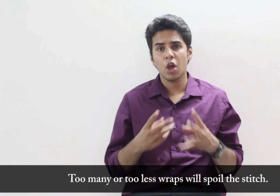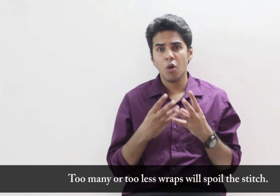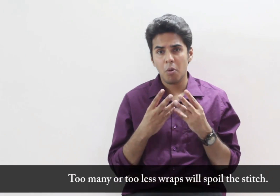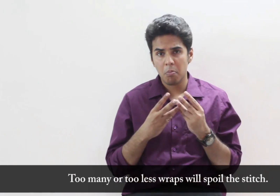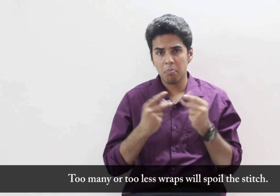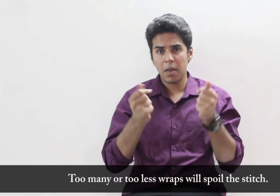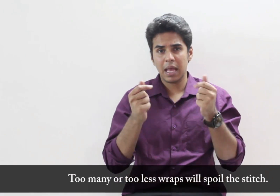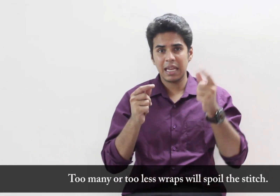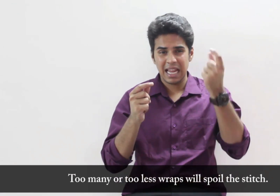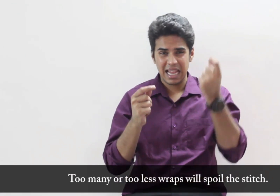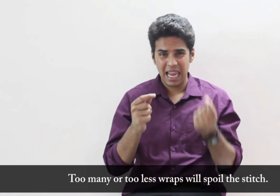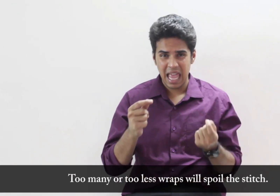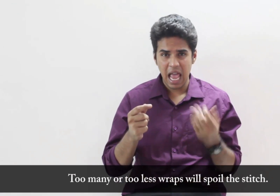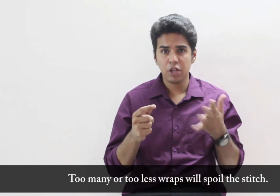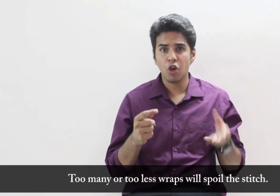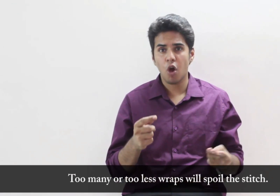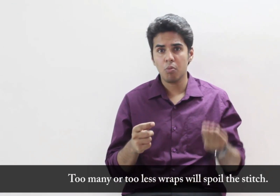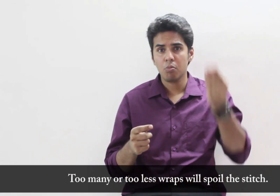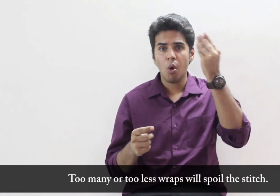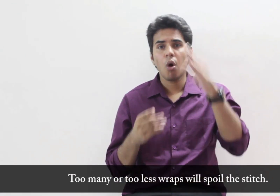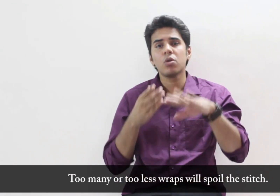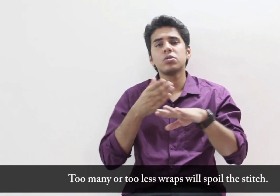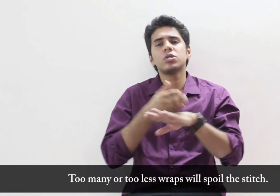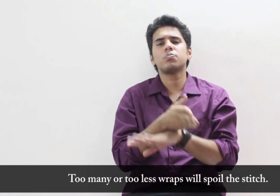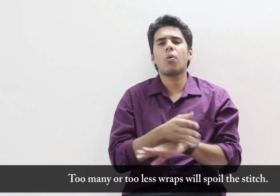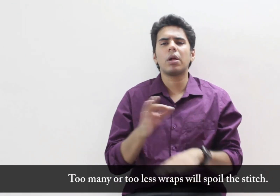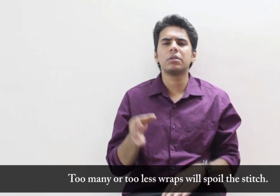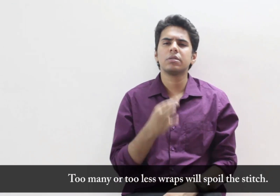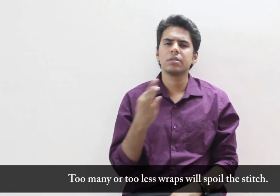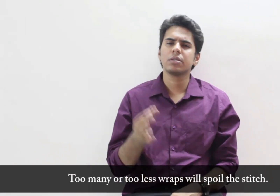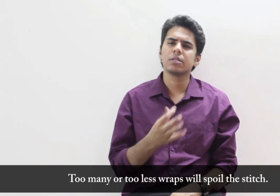Too many or too less wraps will spoil the stitch.